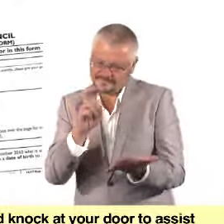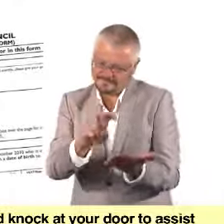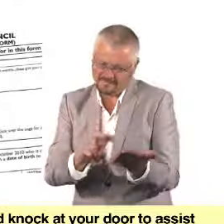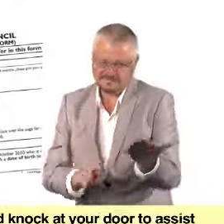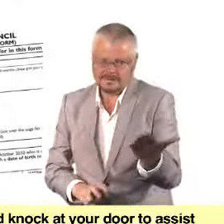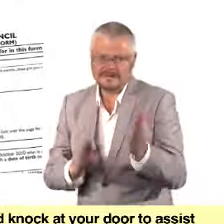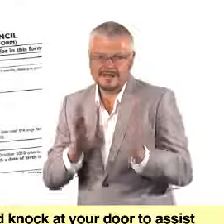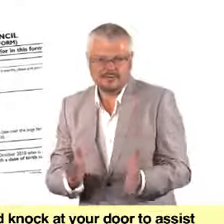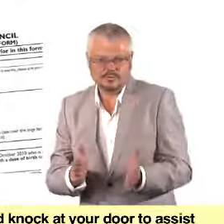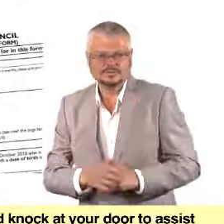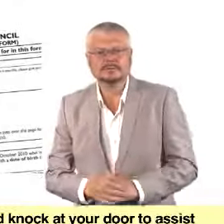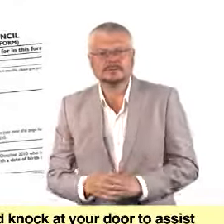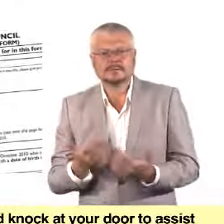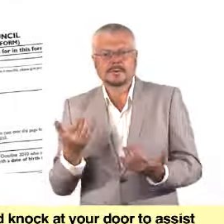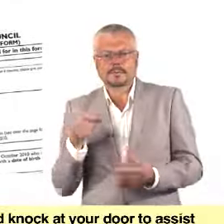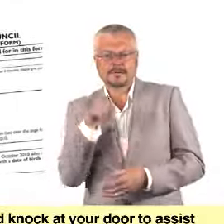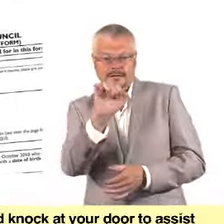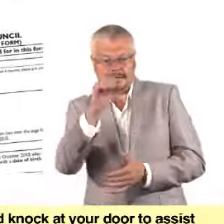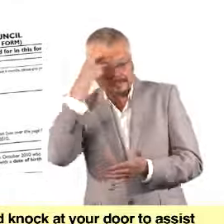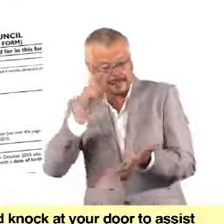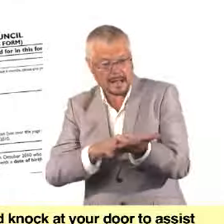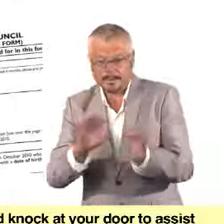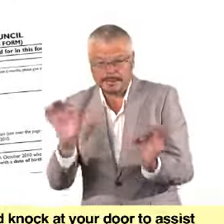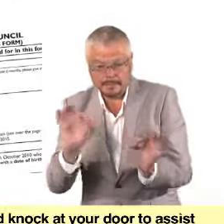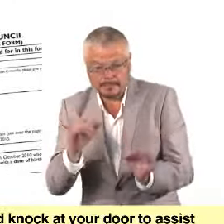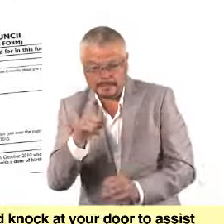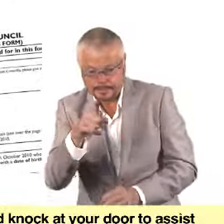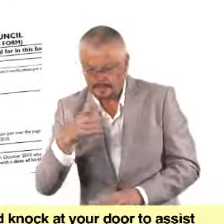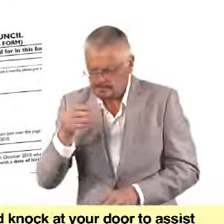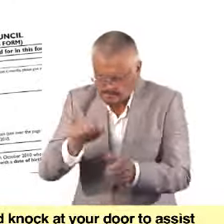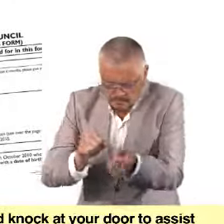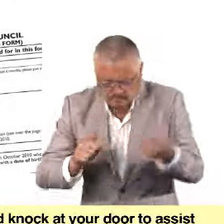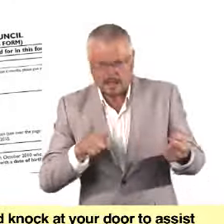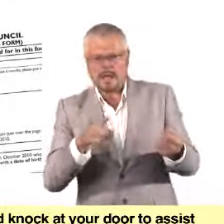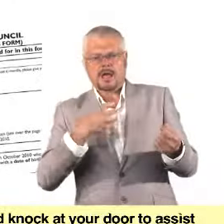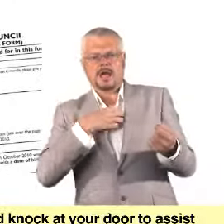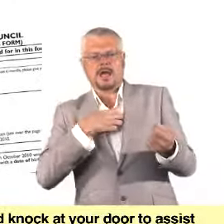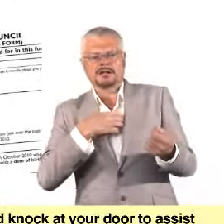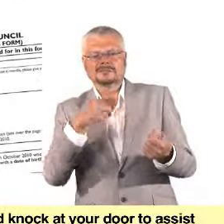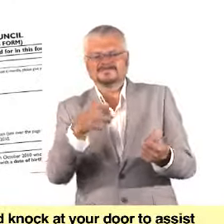A canvasser may come and knock at your door to assist you completing the form if it has not been returned.